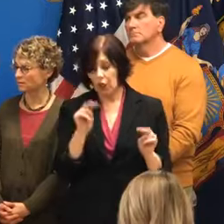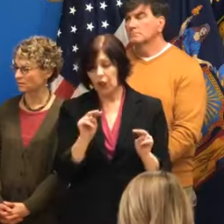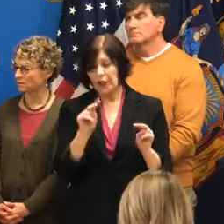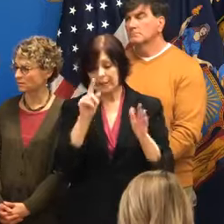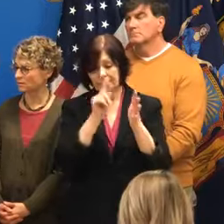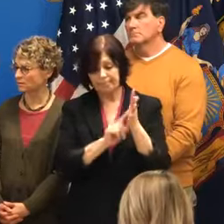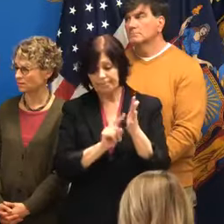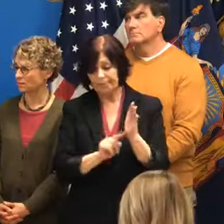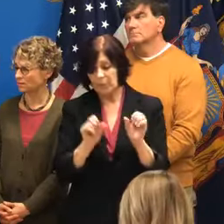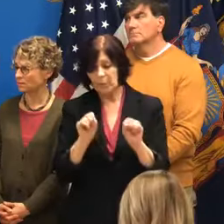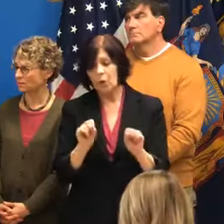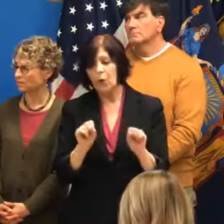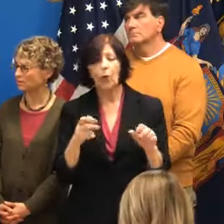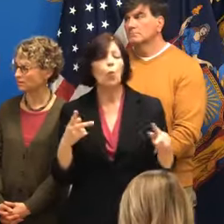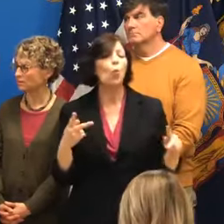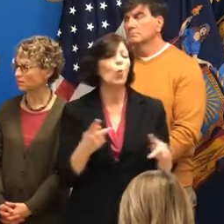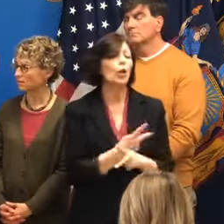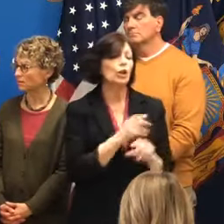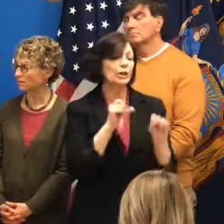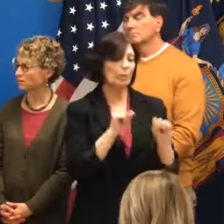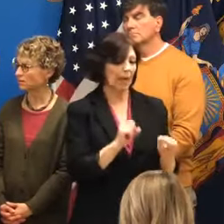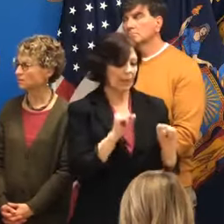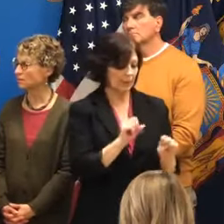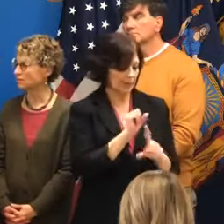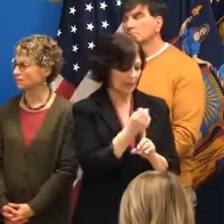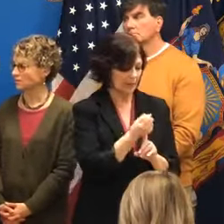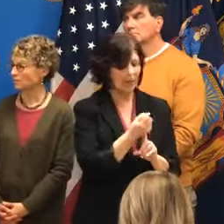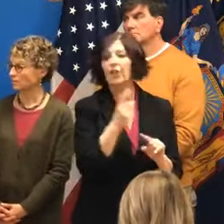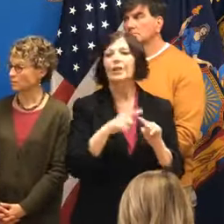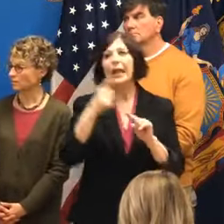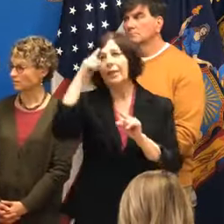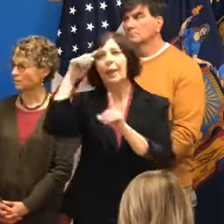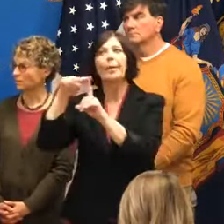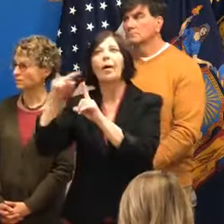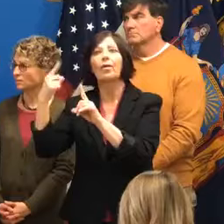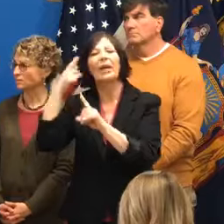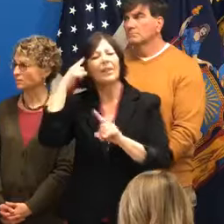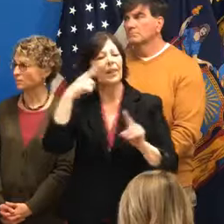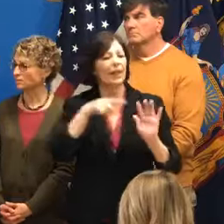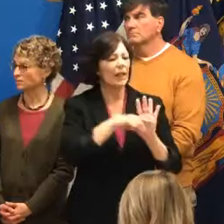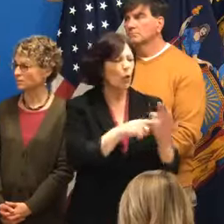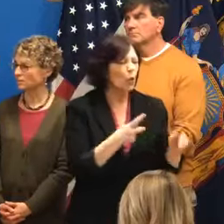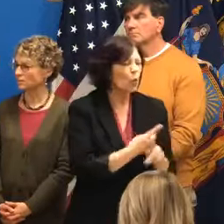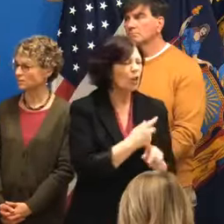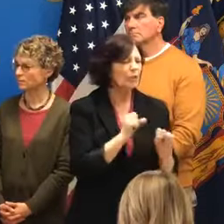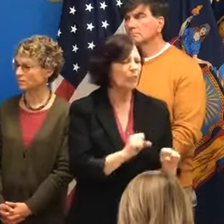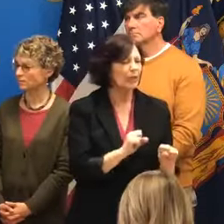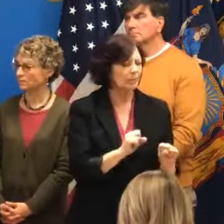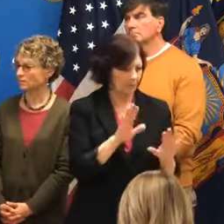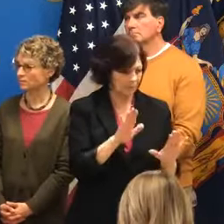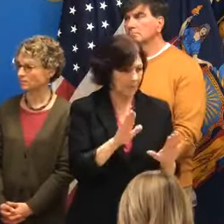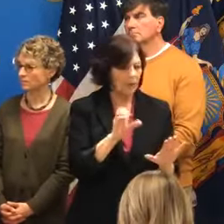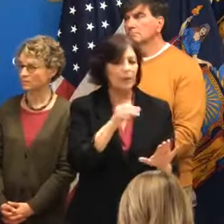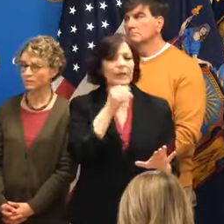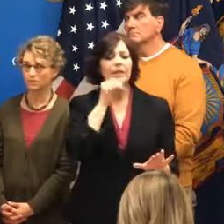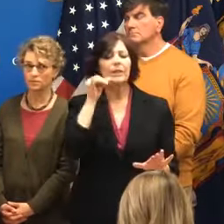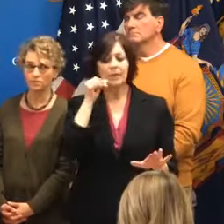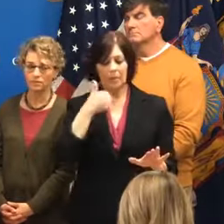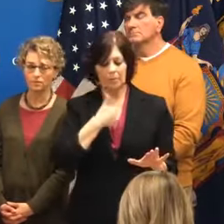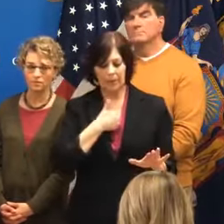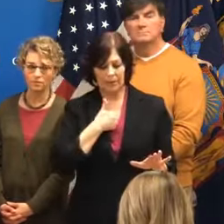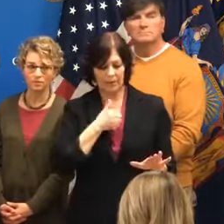on a potential worst-case scenario. We can't just do the best-case scenario. We got to look at the worst-case scenario. So yesterday, myself, Commissioner of Public